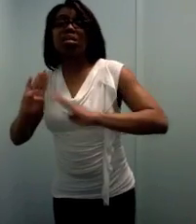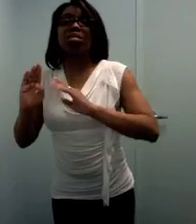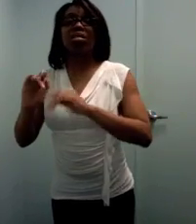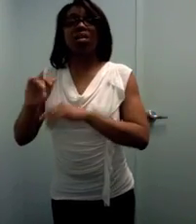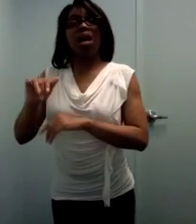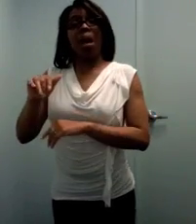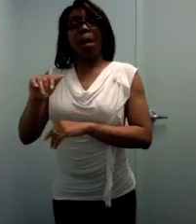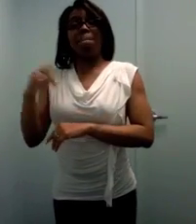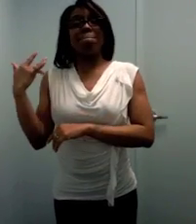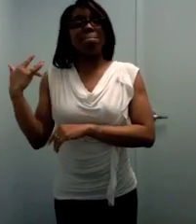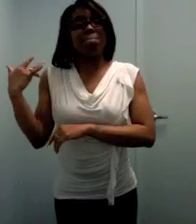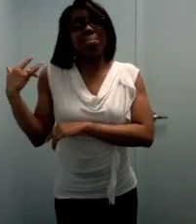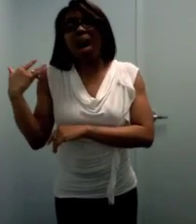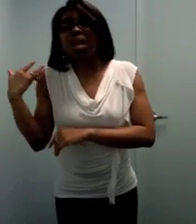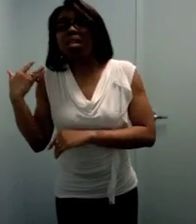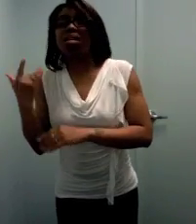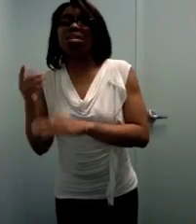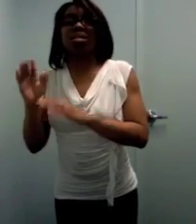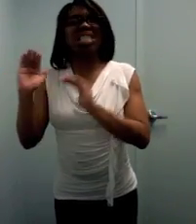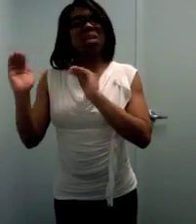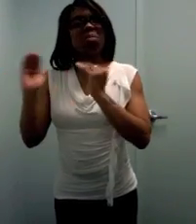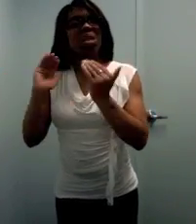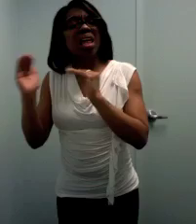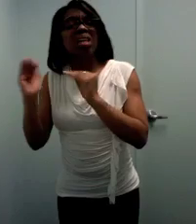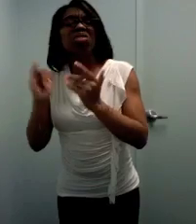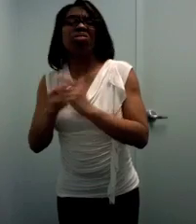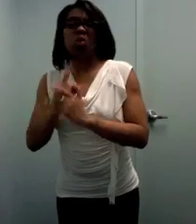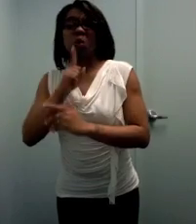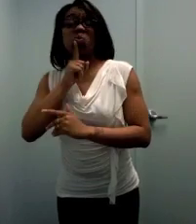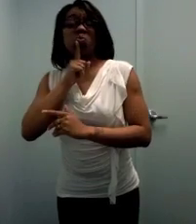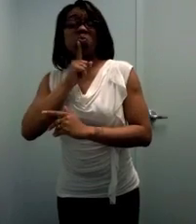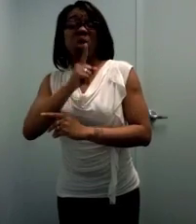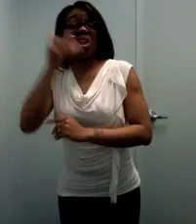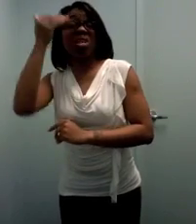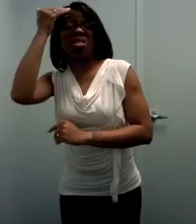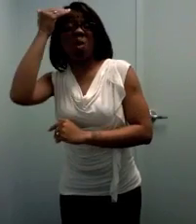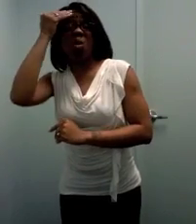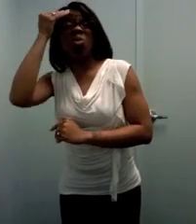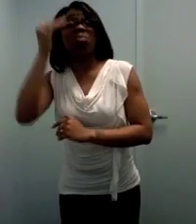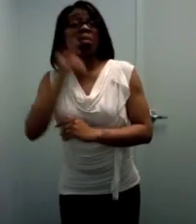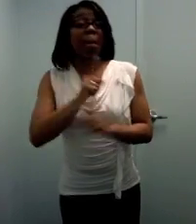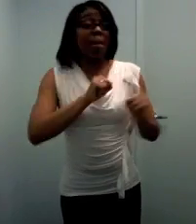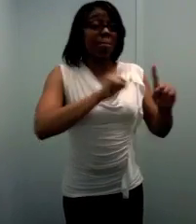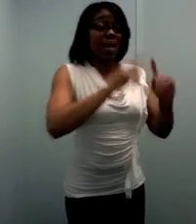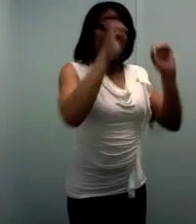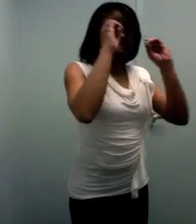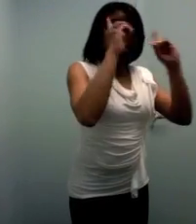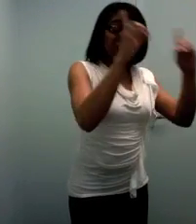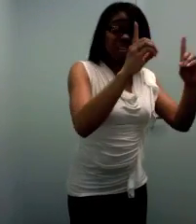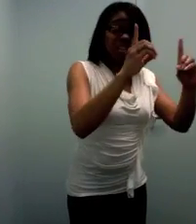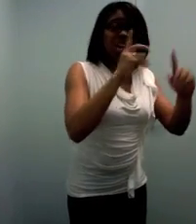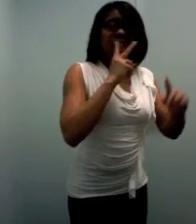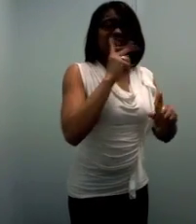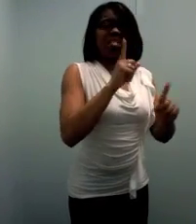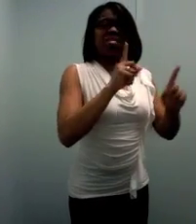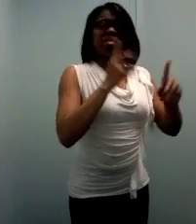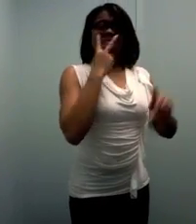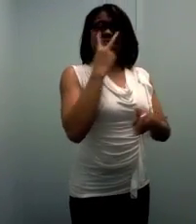and simulation. It's actually very popular. But in education, it looks very different. Dumbed down problems, lots